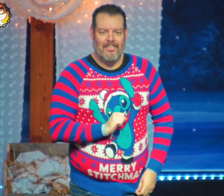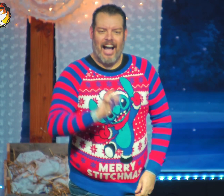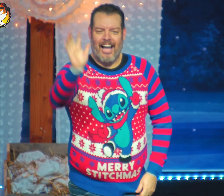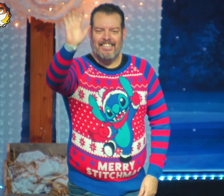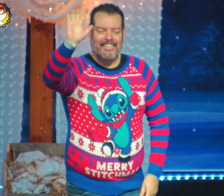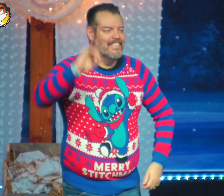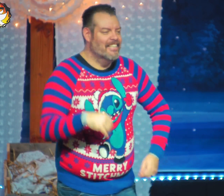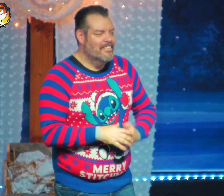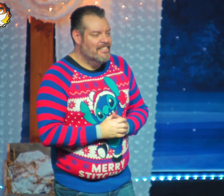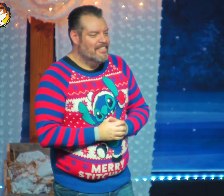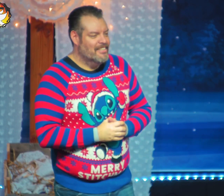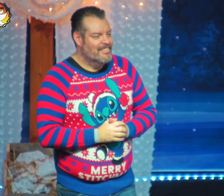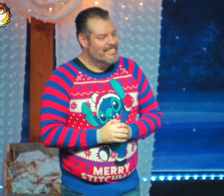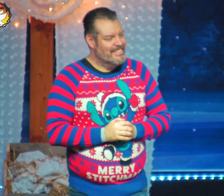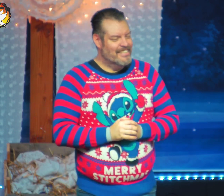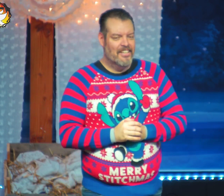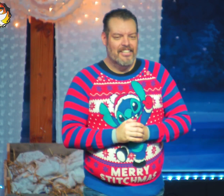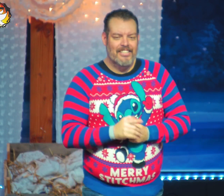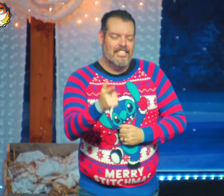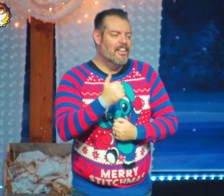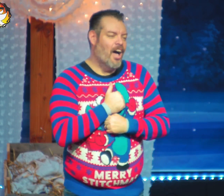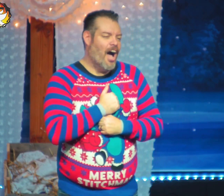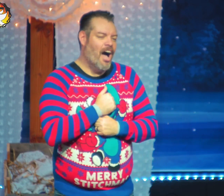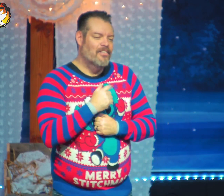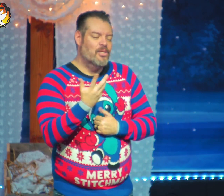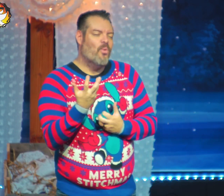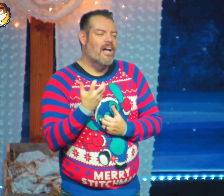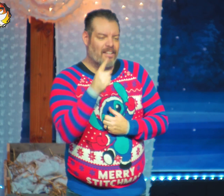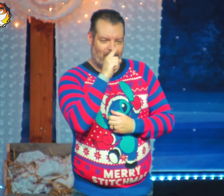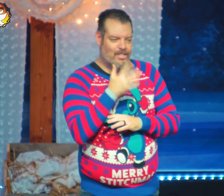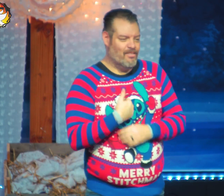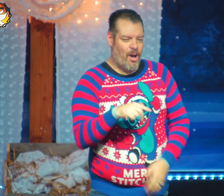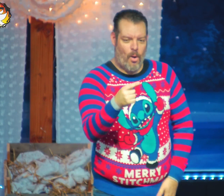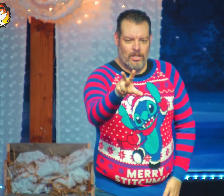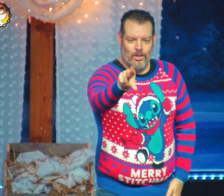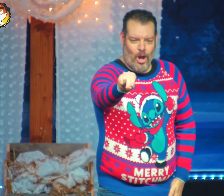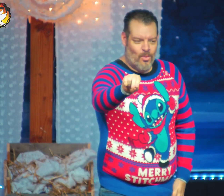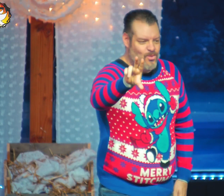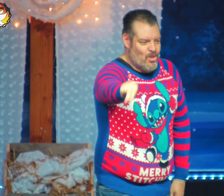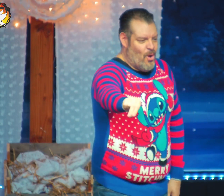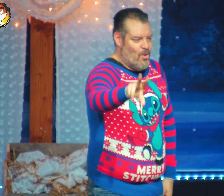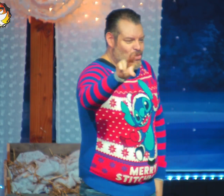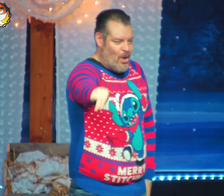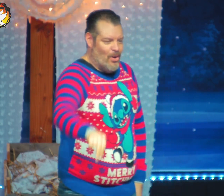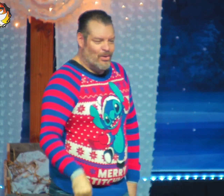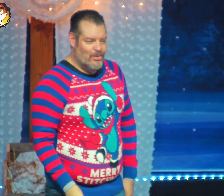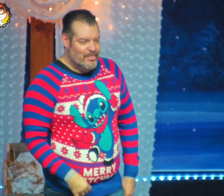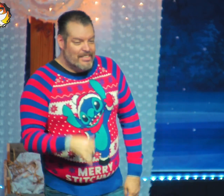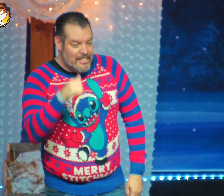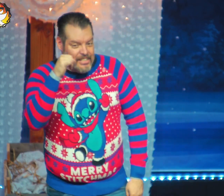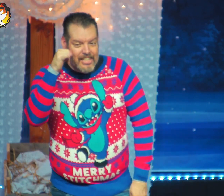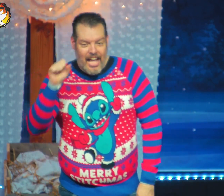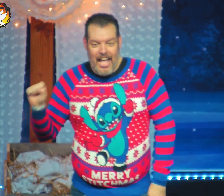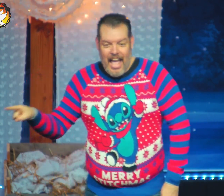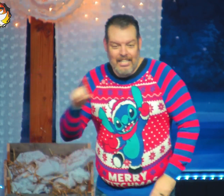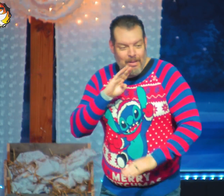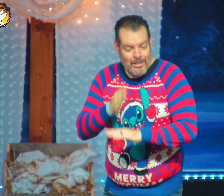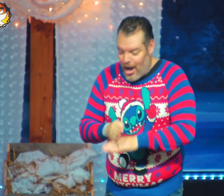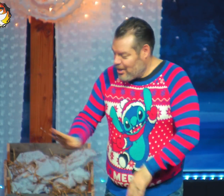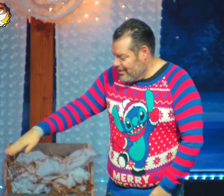5 to 6 feet tall. It's a pretty tree. For one time, right, yeah, $80, and then you throw it away. My wife says the same thing. It's a waste. But I love